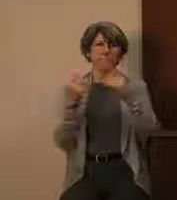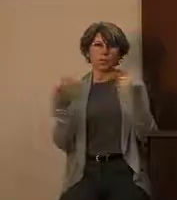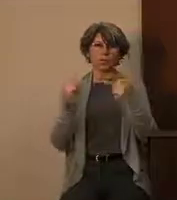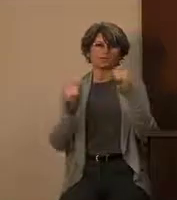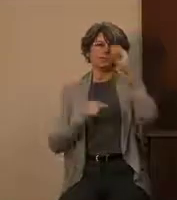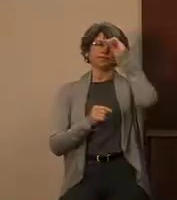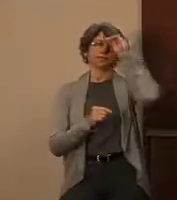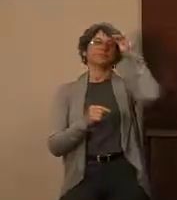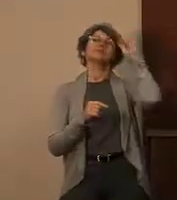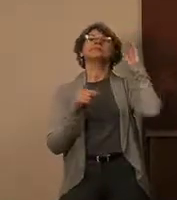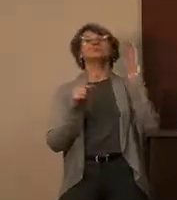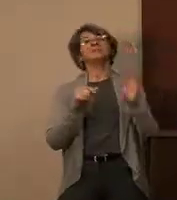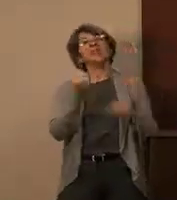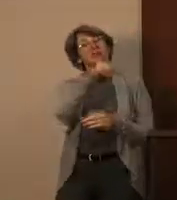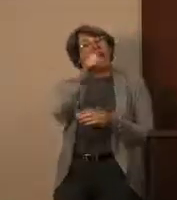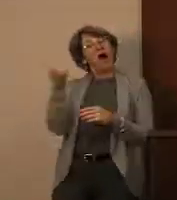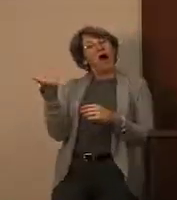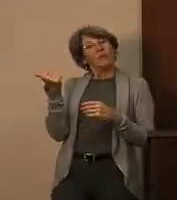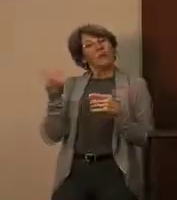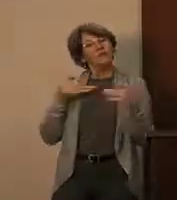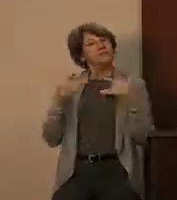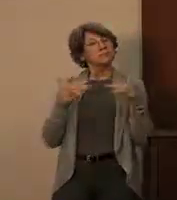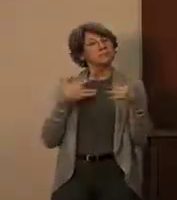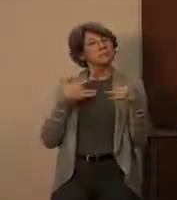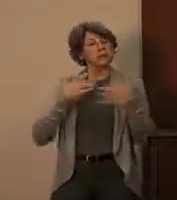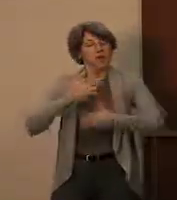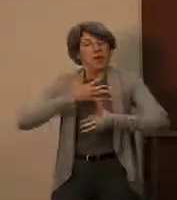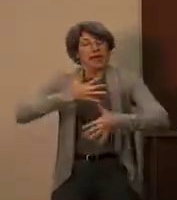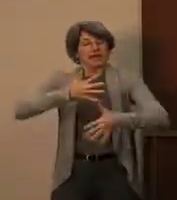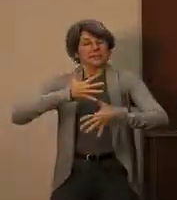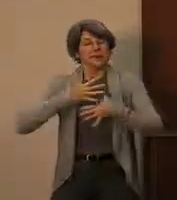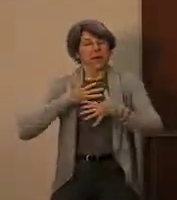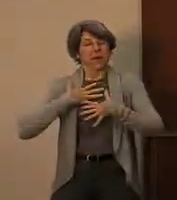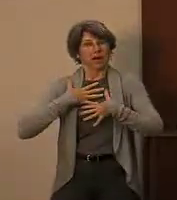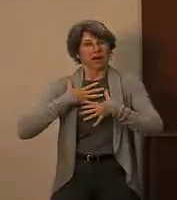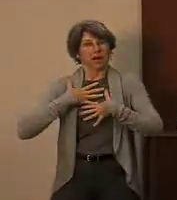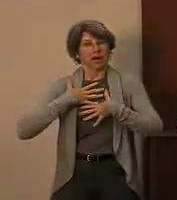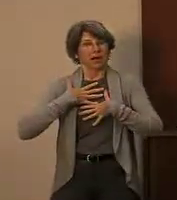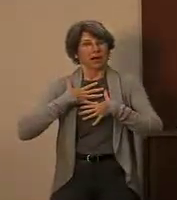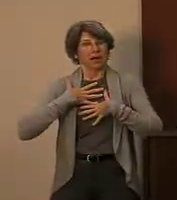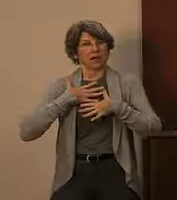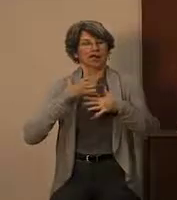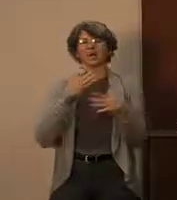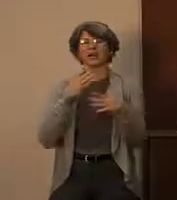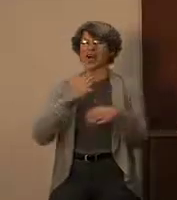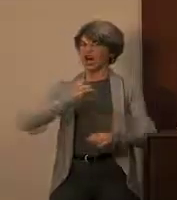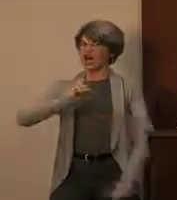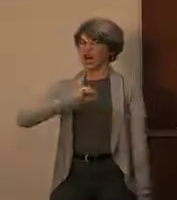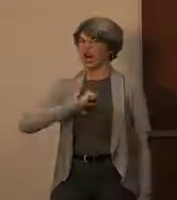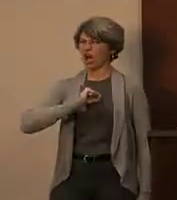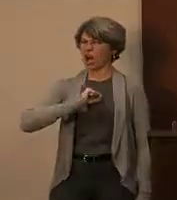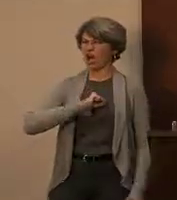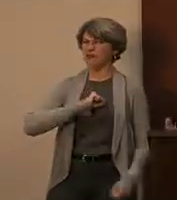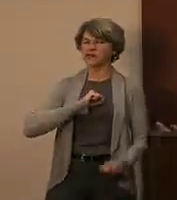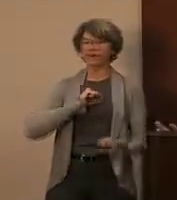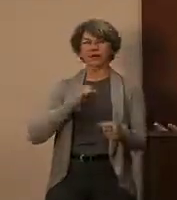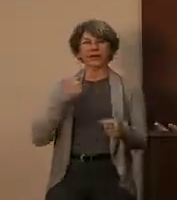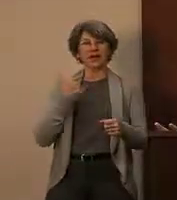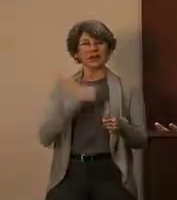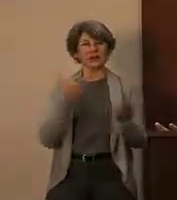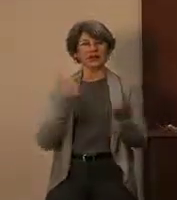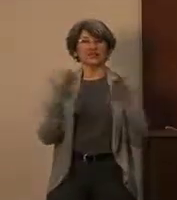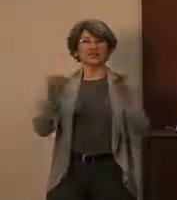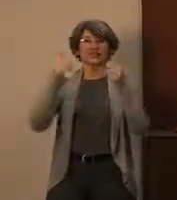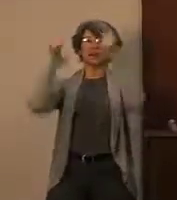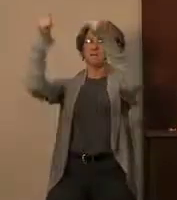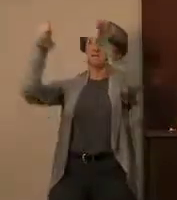prevention measures is respiratory hygiene. Now, this is cough etiquette, and it's suggested that posters are put in all